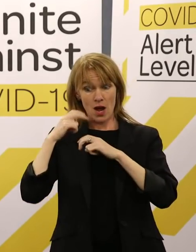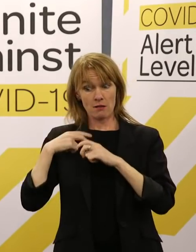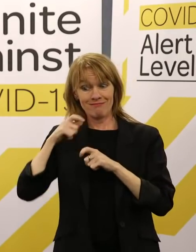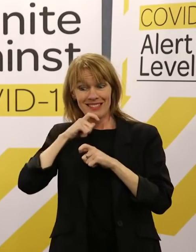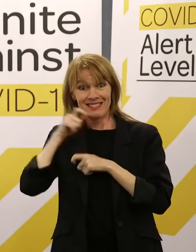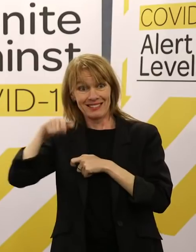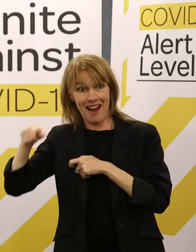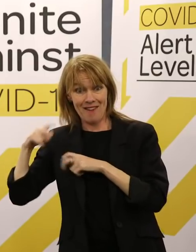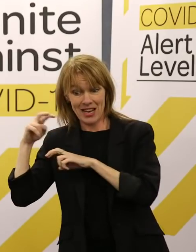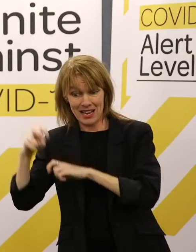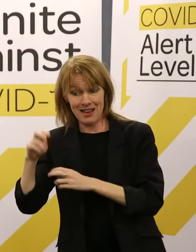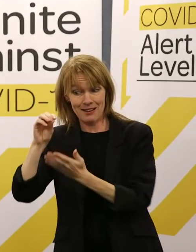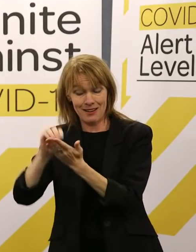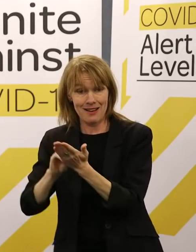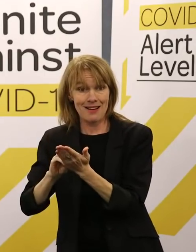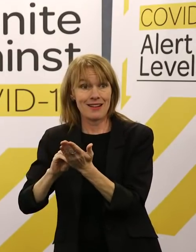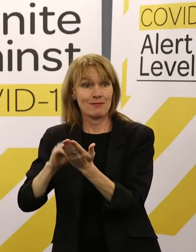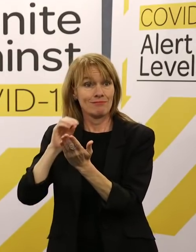the Minister